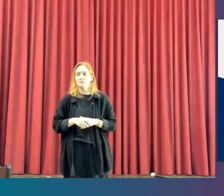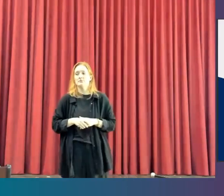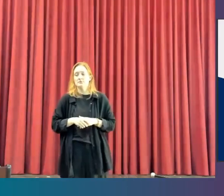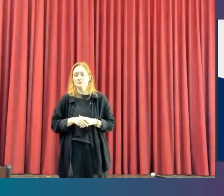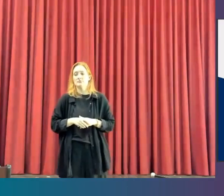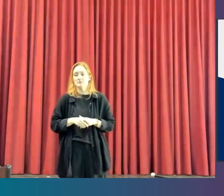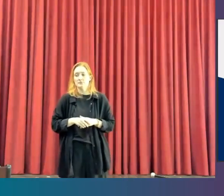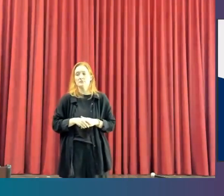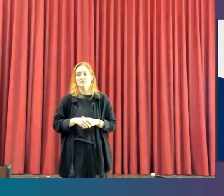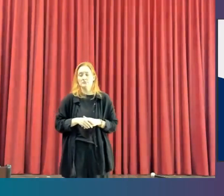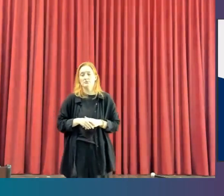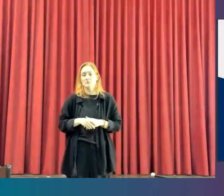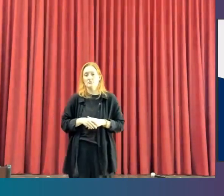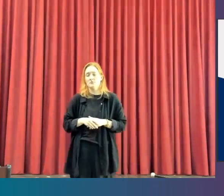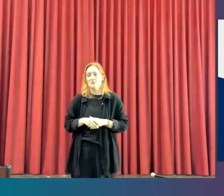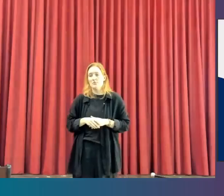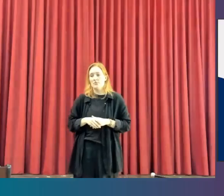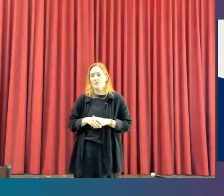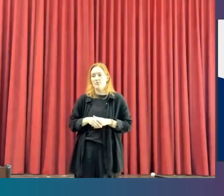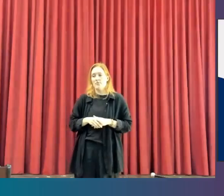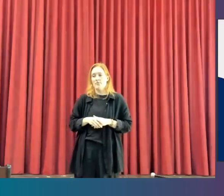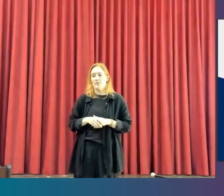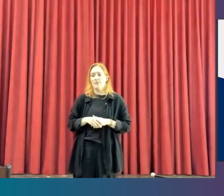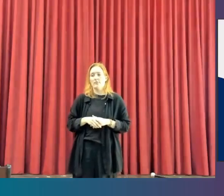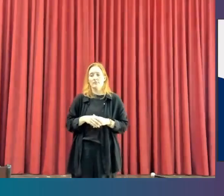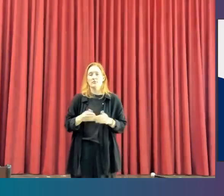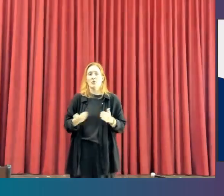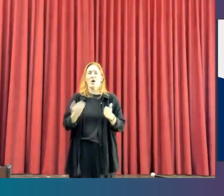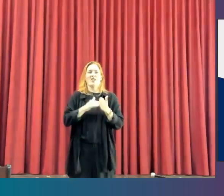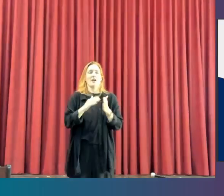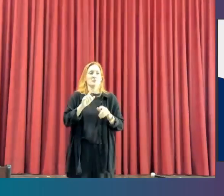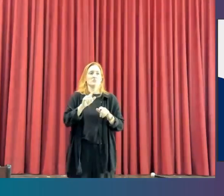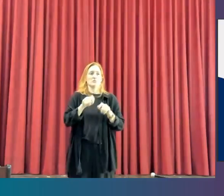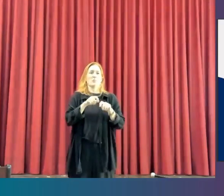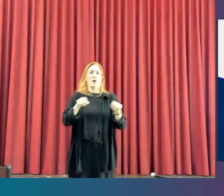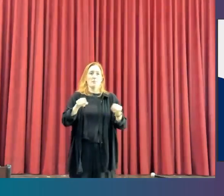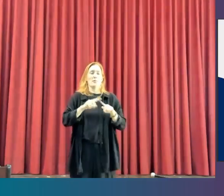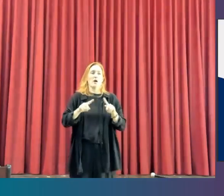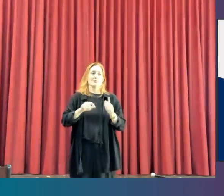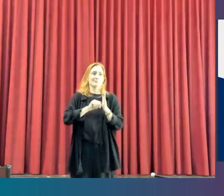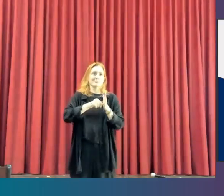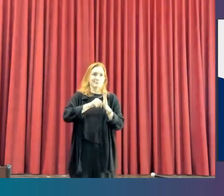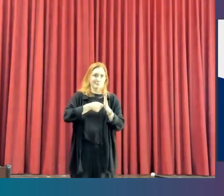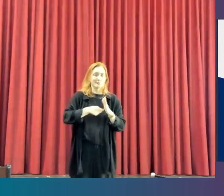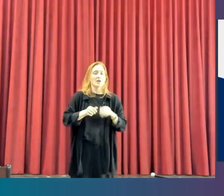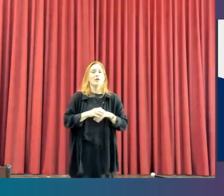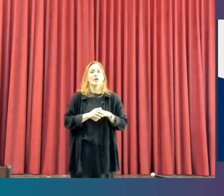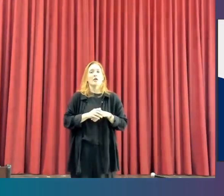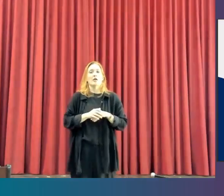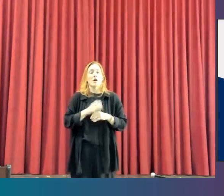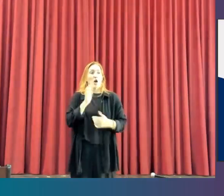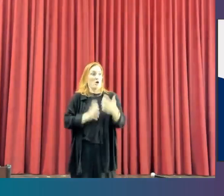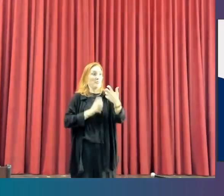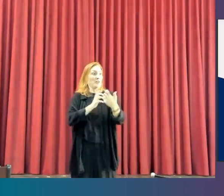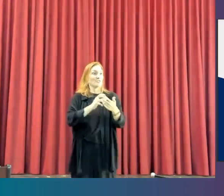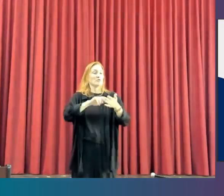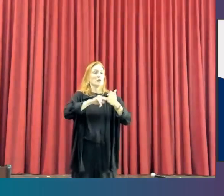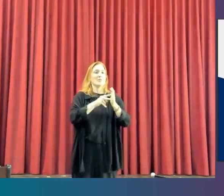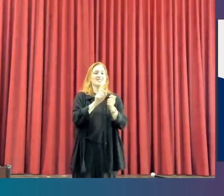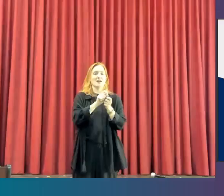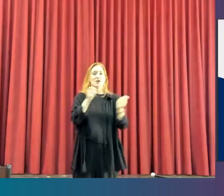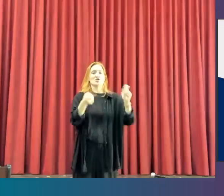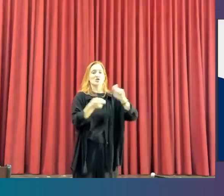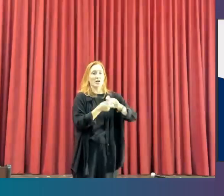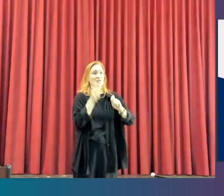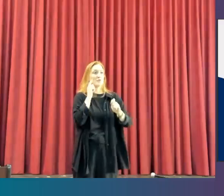And so once again, just to wrap this up, right, accommodations change to a service or a policy or a